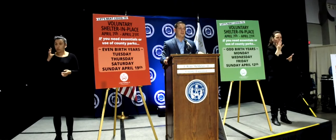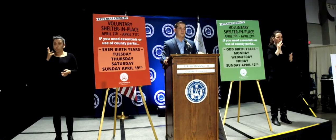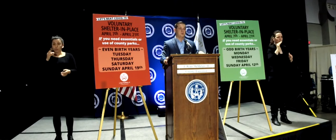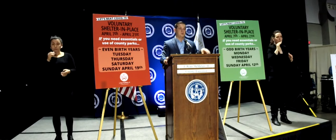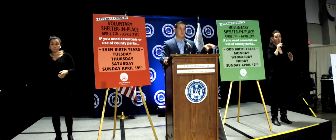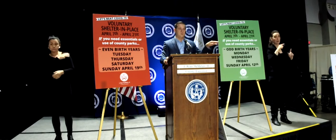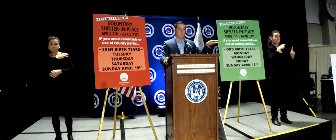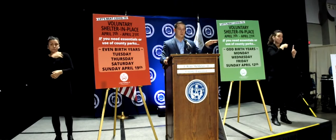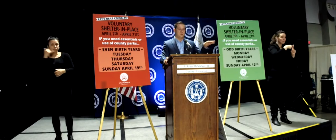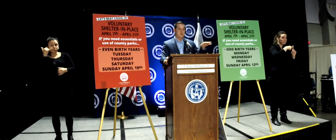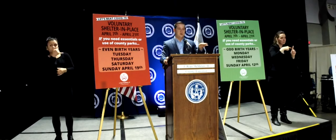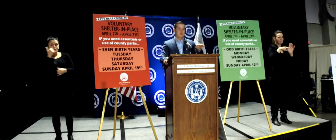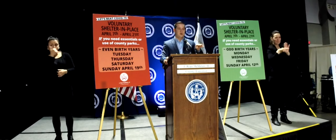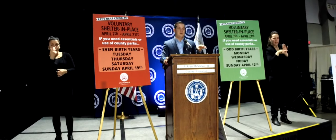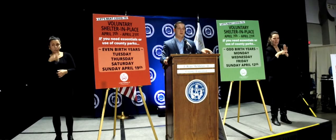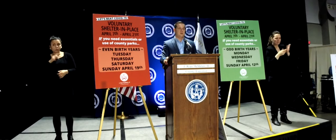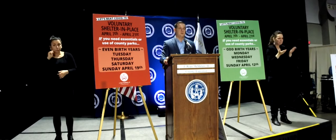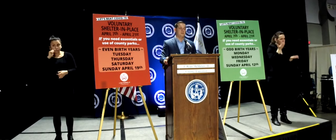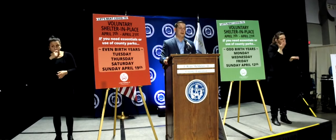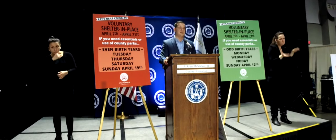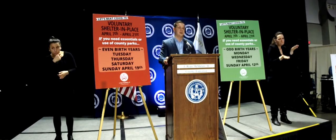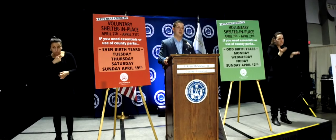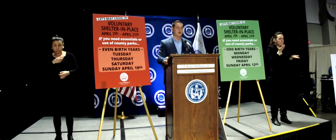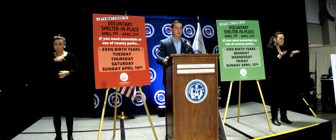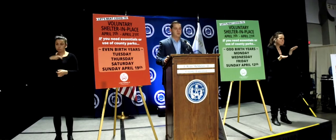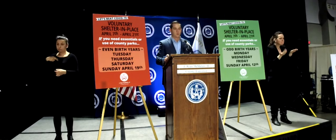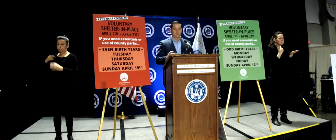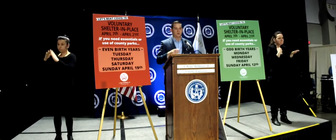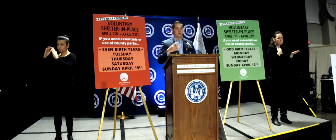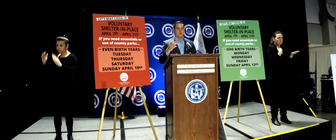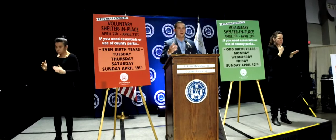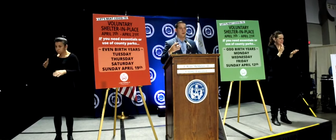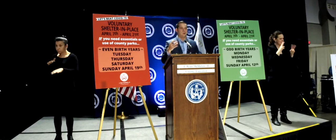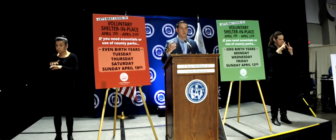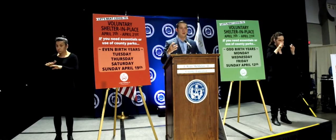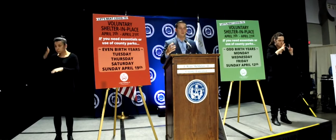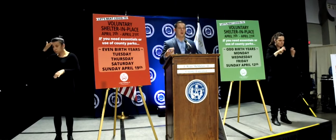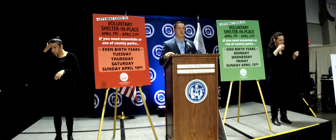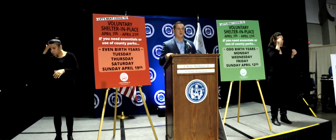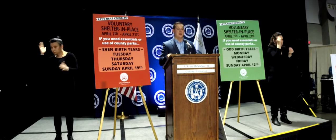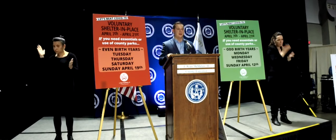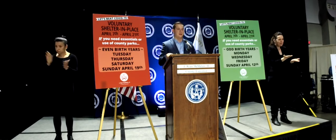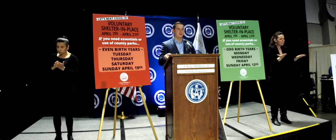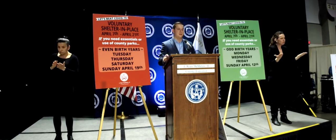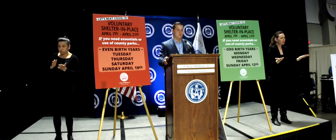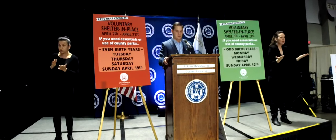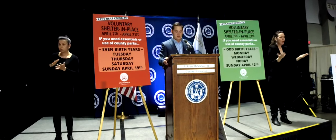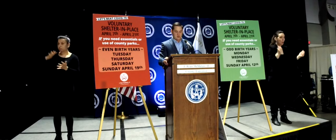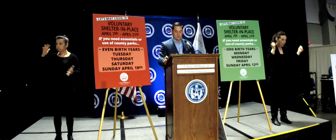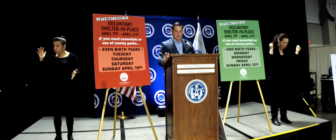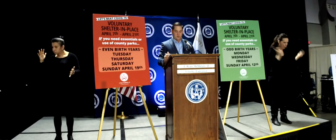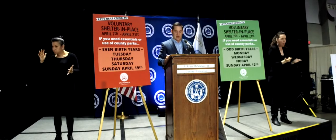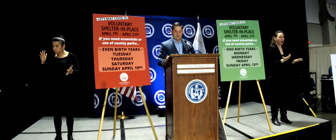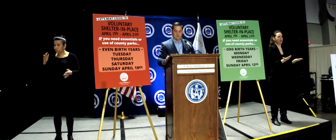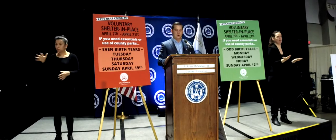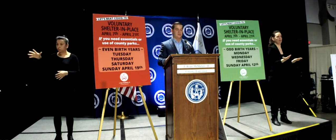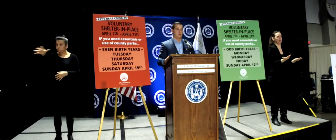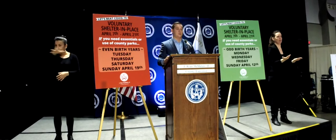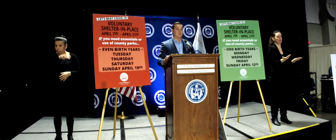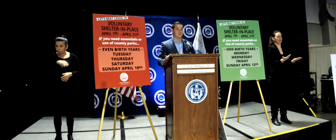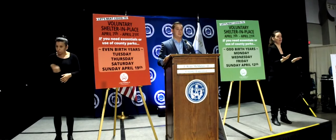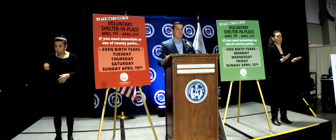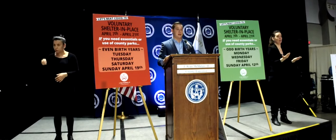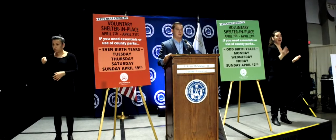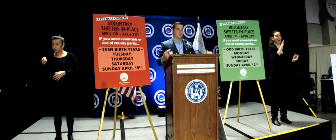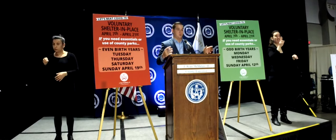all the hospitals? What curve are the demands there? So we're looking at all of our own data. In addition, we don't have great